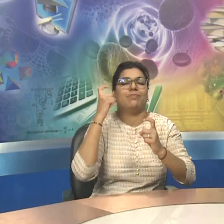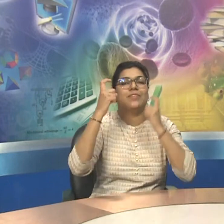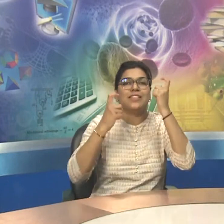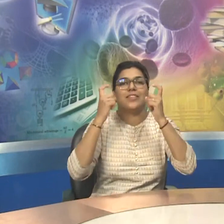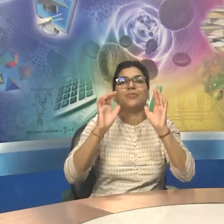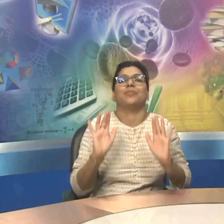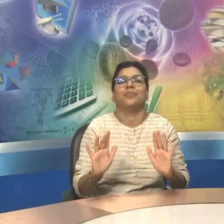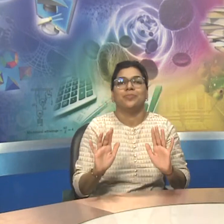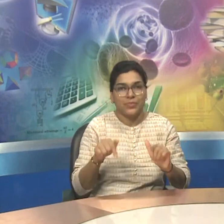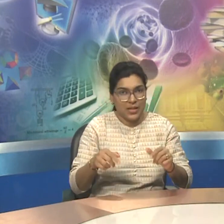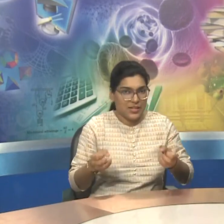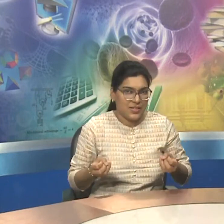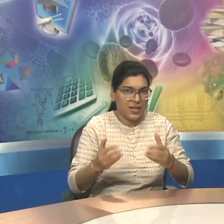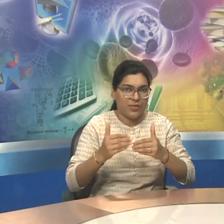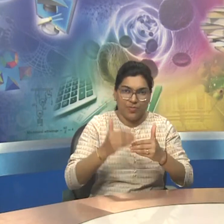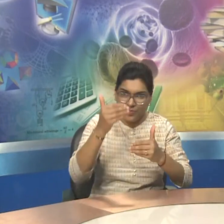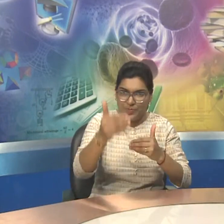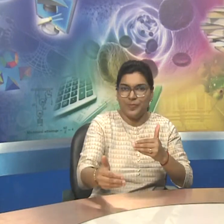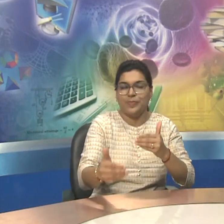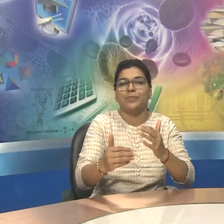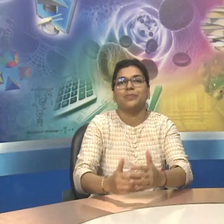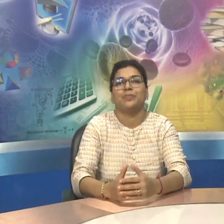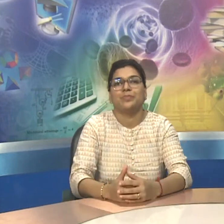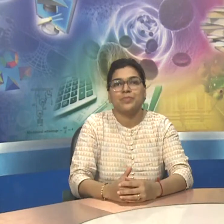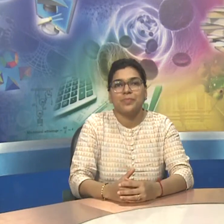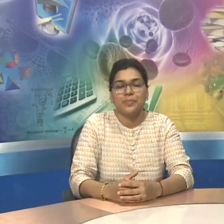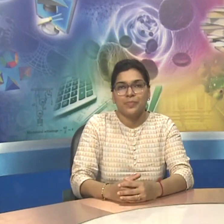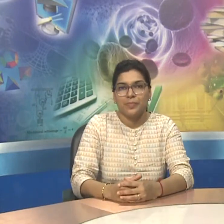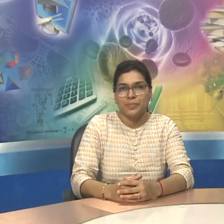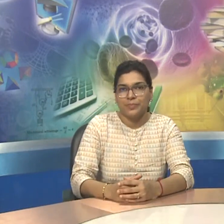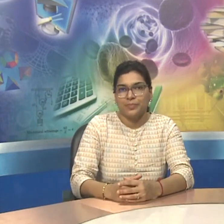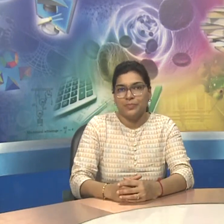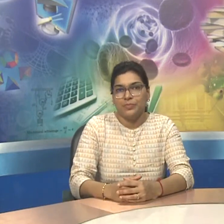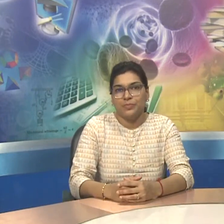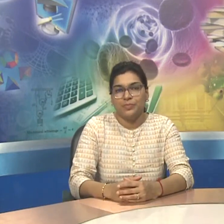the question for yourself, but you have to answer by your own.